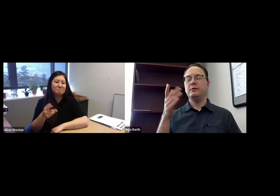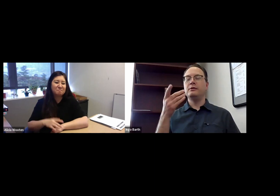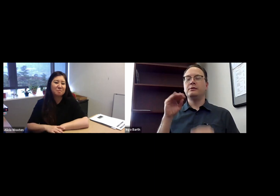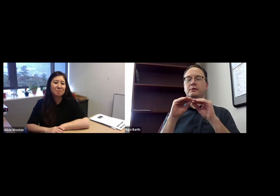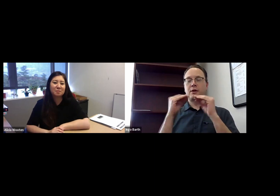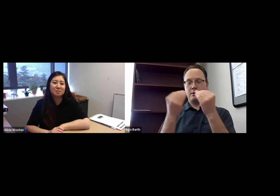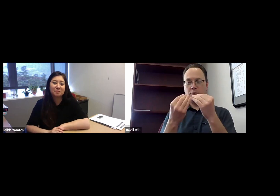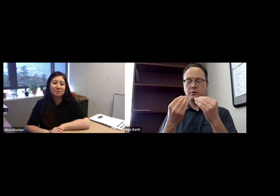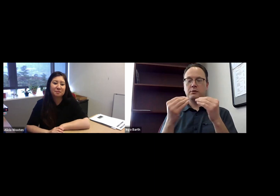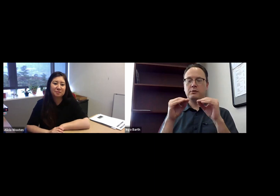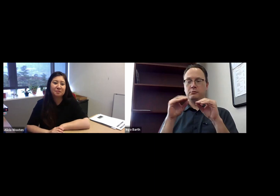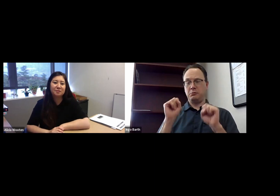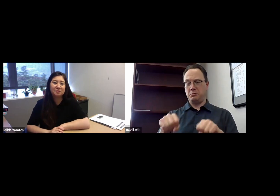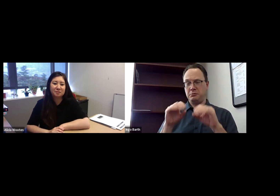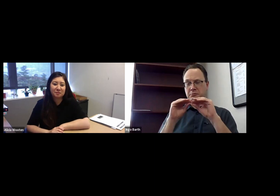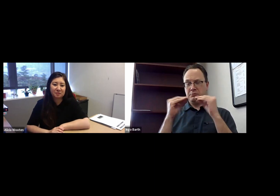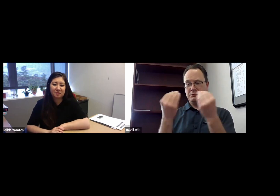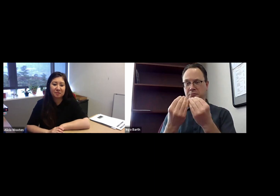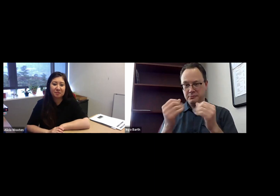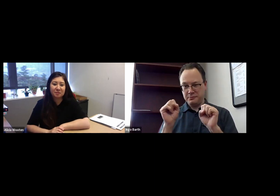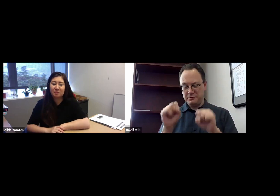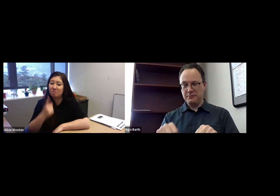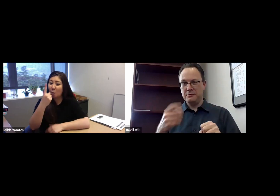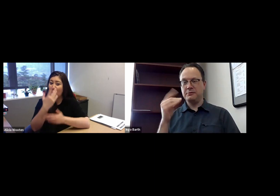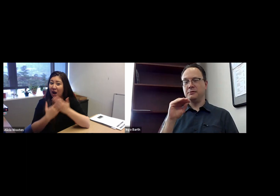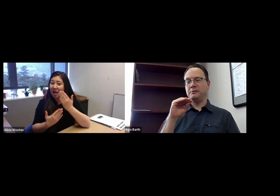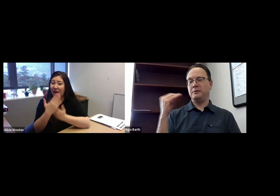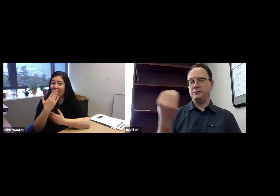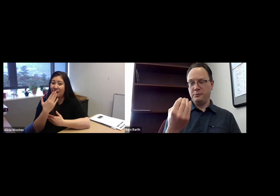Do you think it's possible or not really?